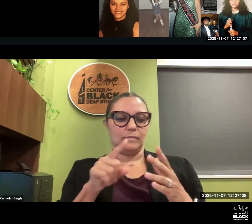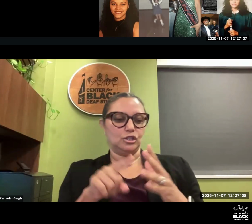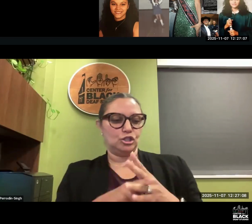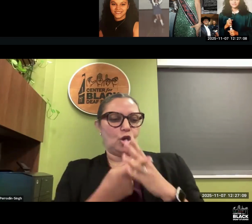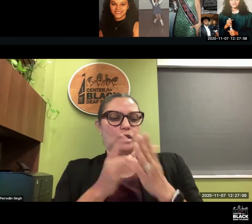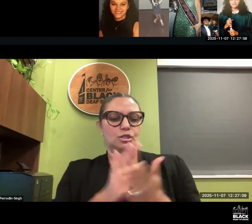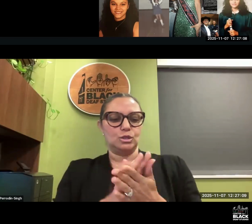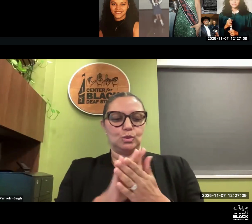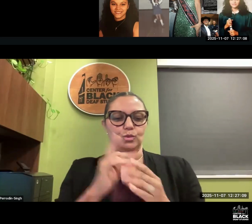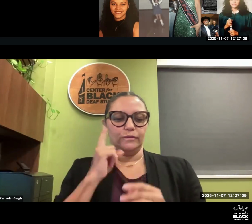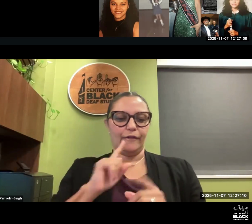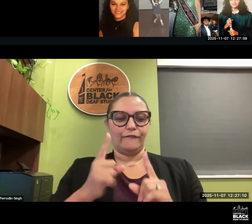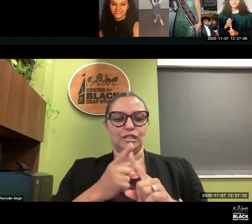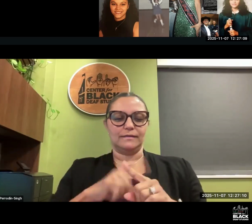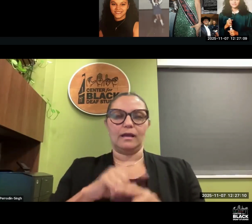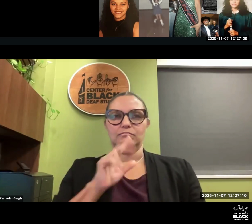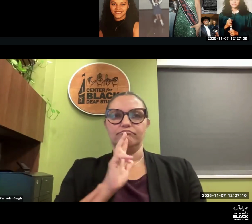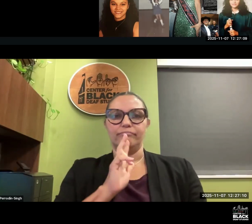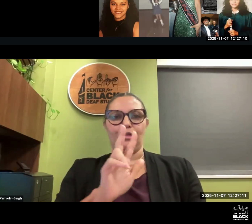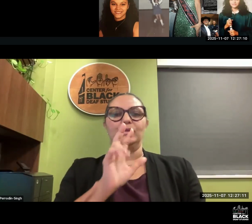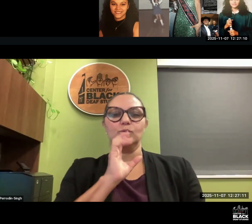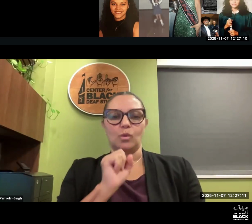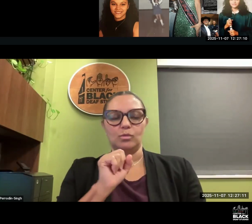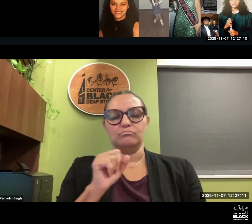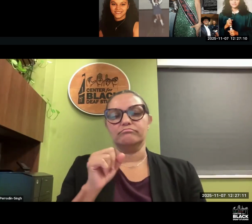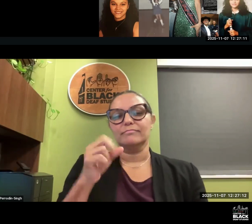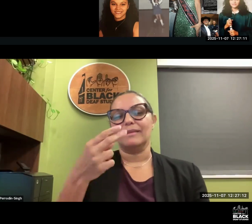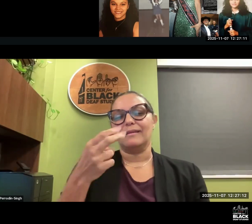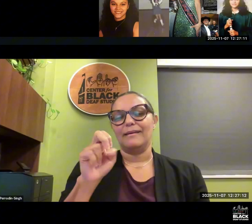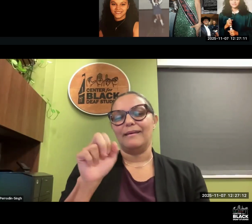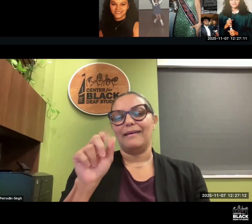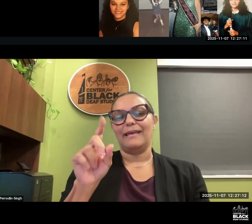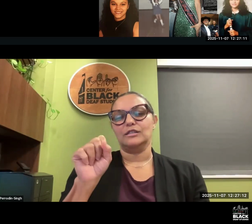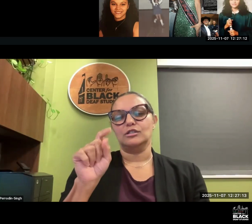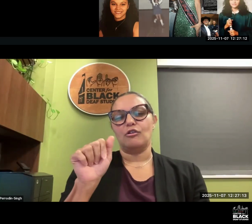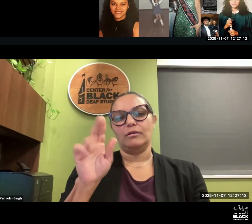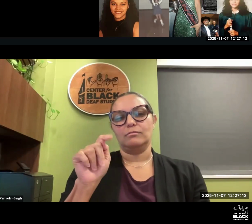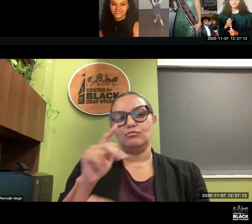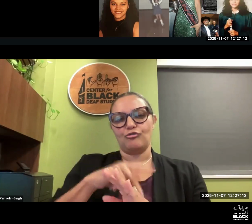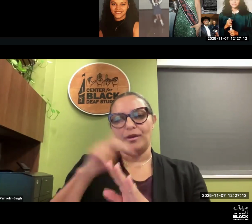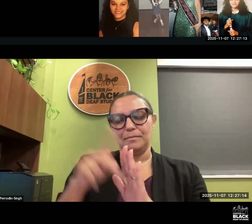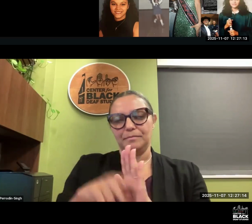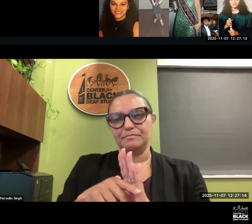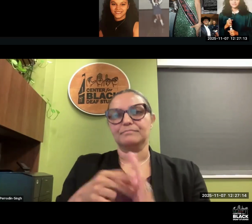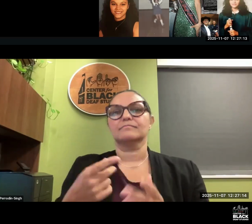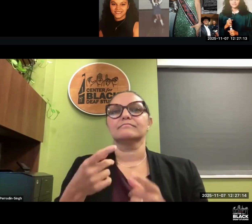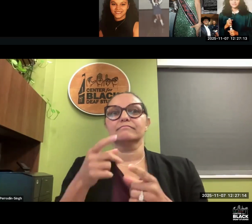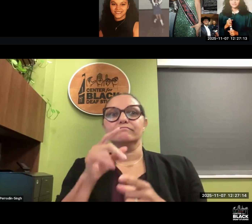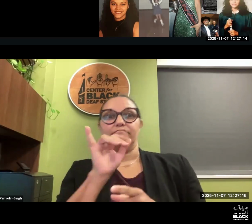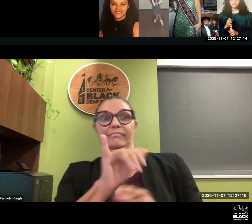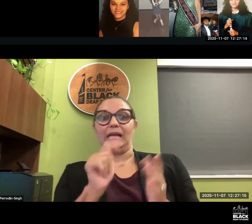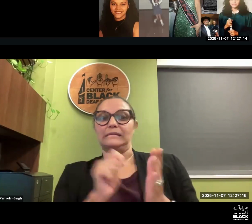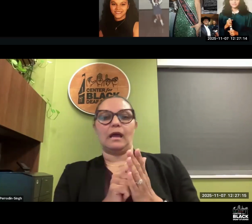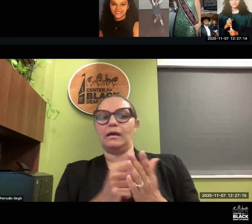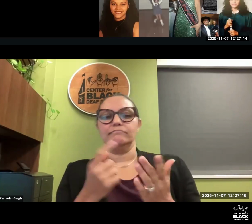And when it comes to my educational experience, I remember starting school for the first time at the age of 3 at a Head Start